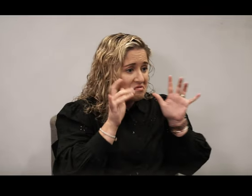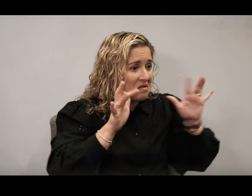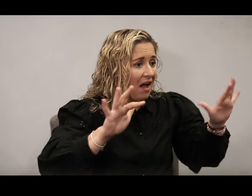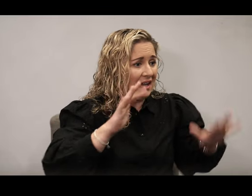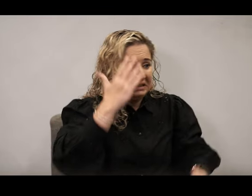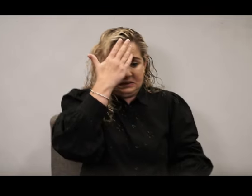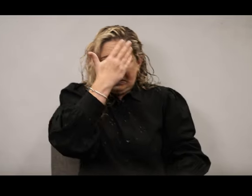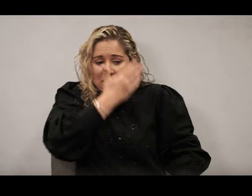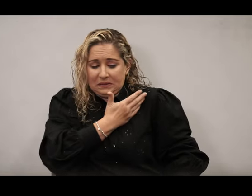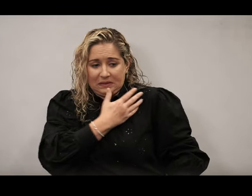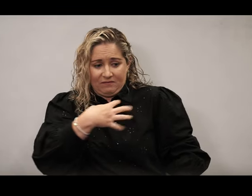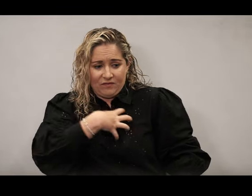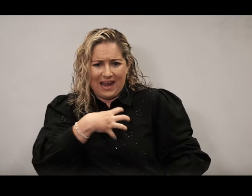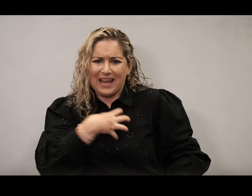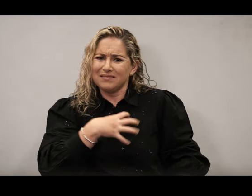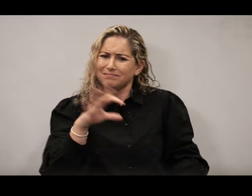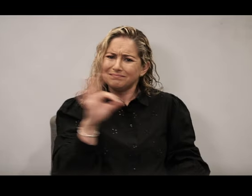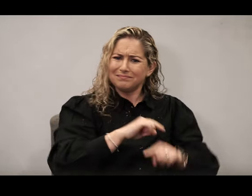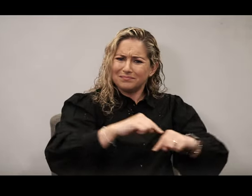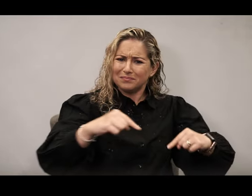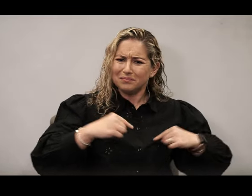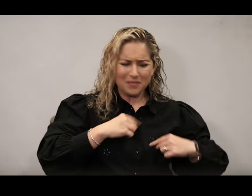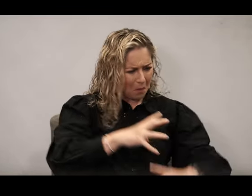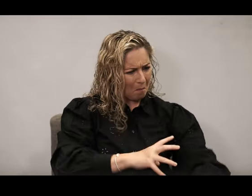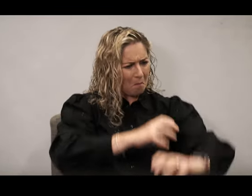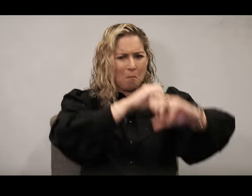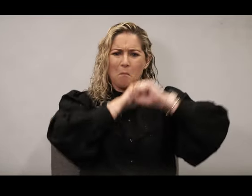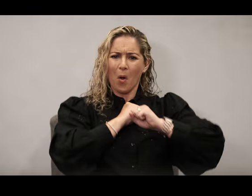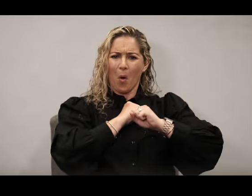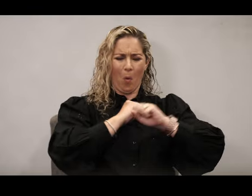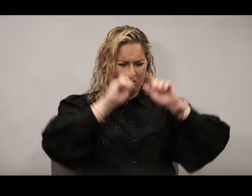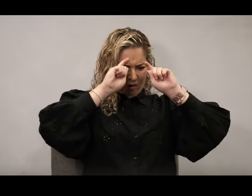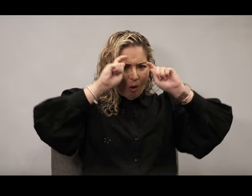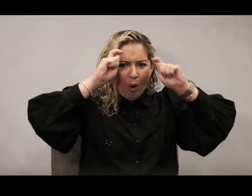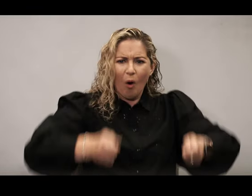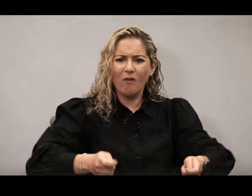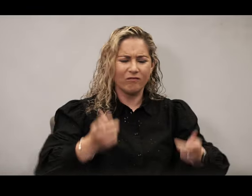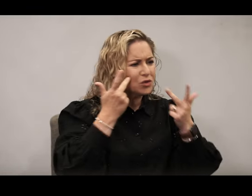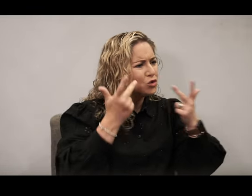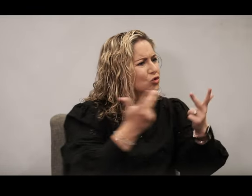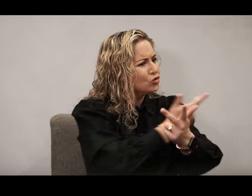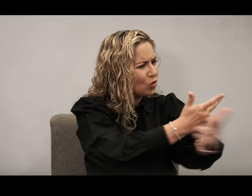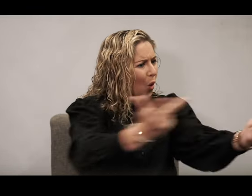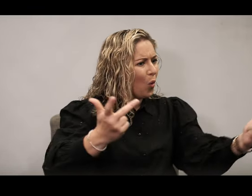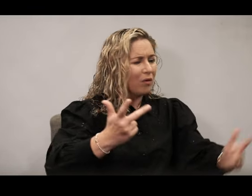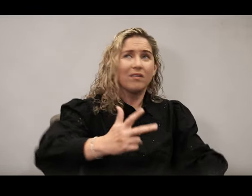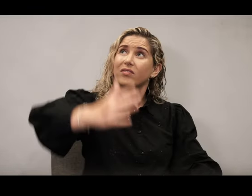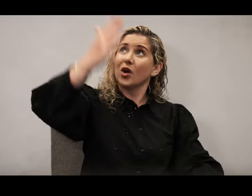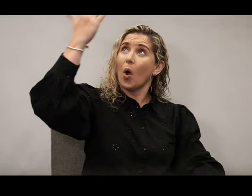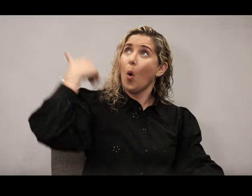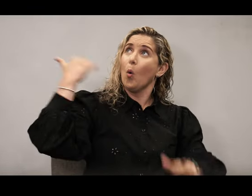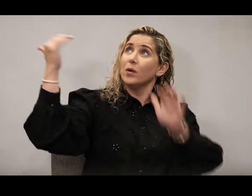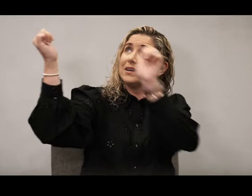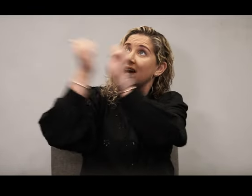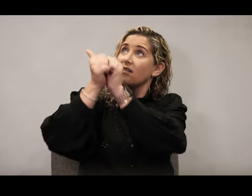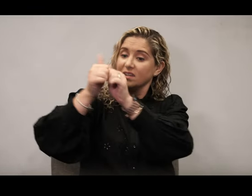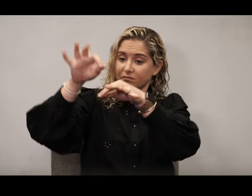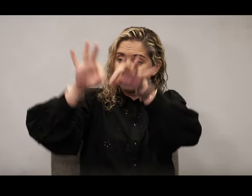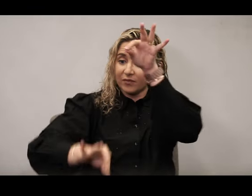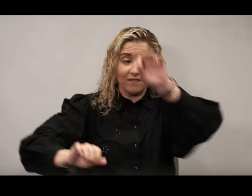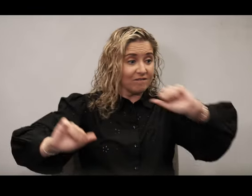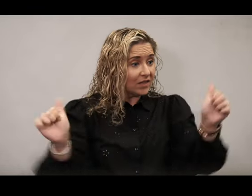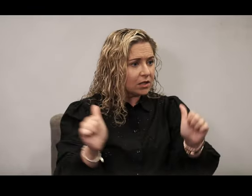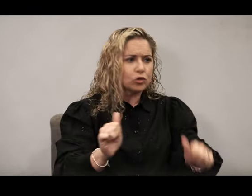this day the same veil remains when the old covenant is read. It has not been removed, because only in Christ is it taken